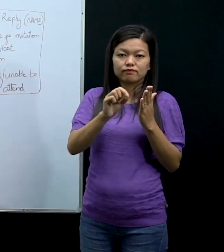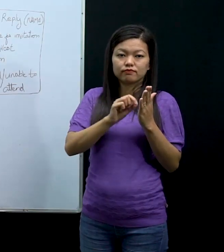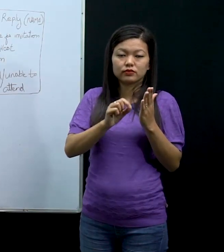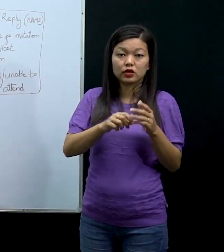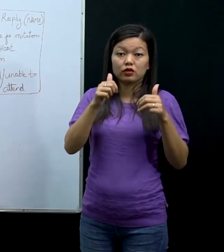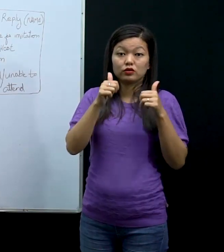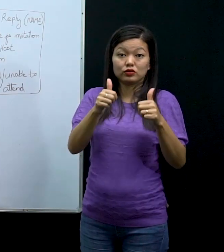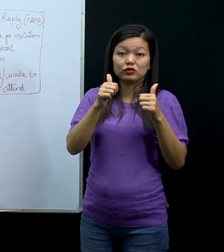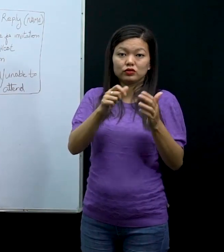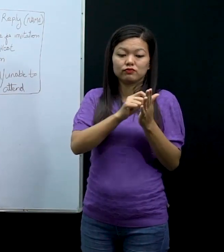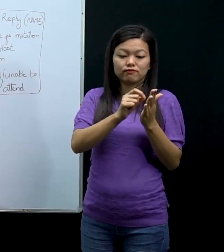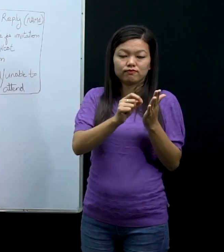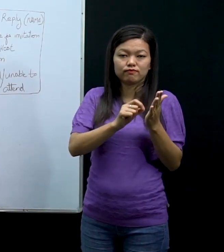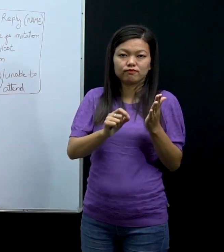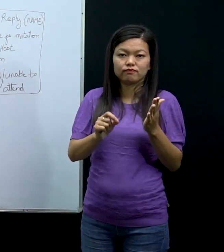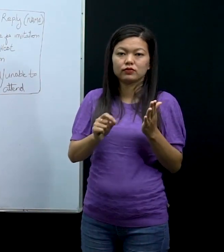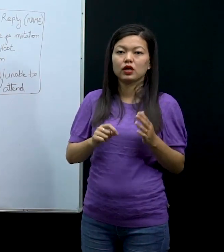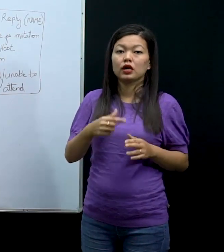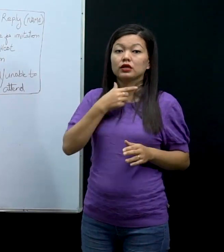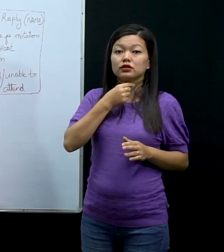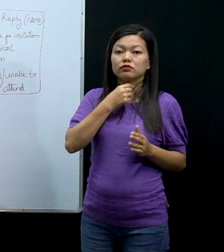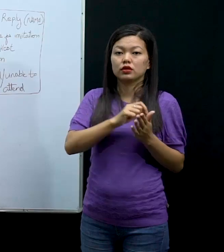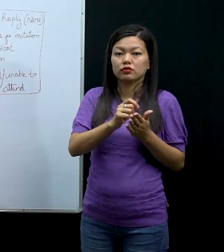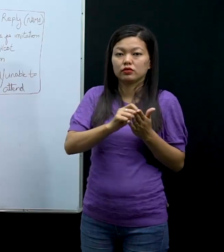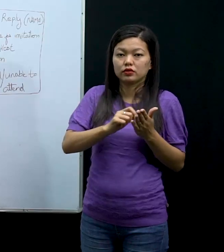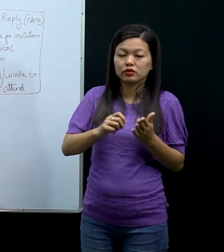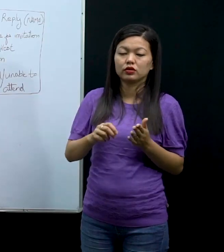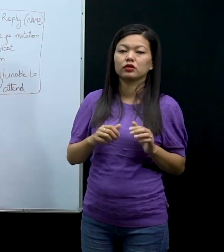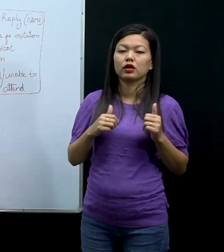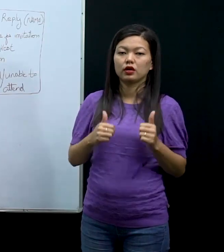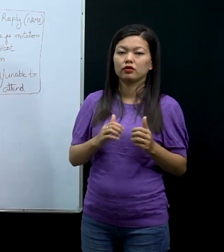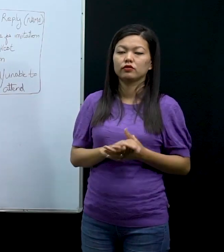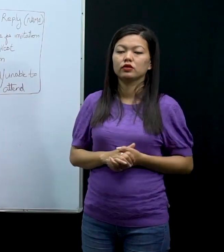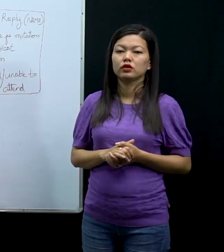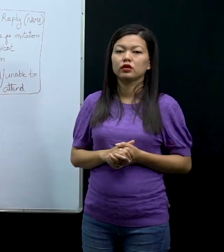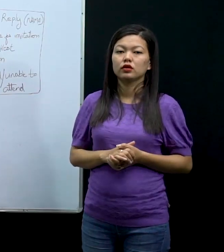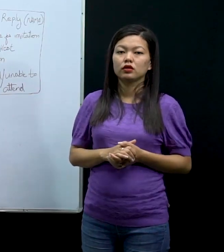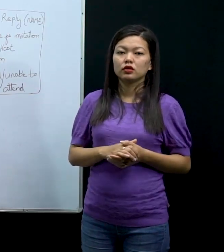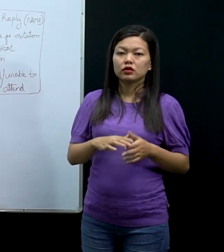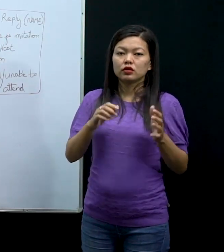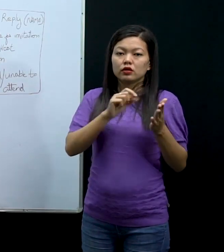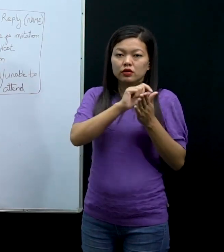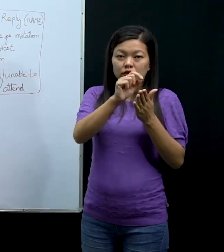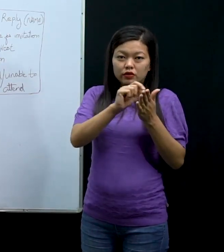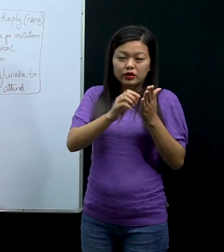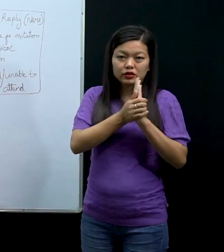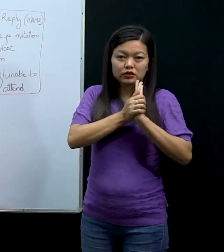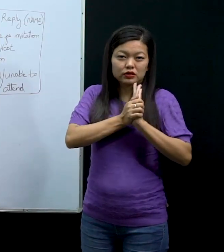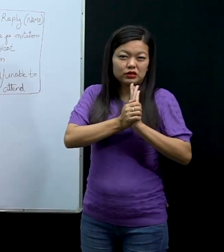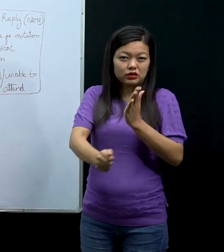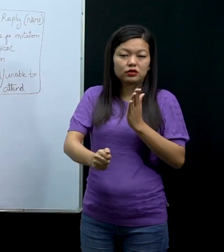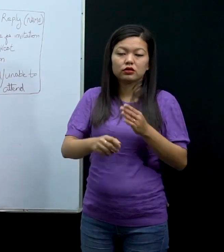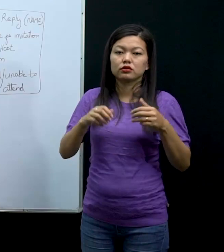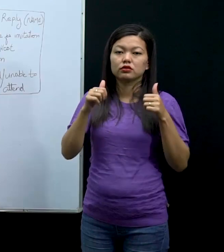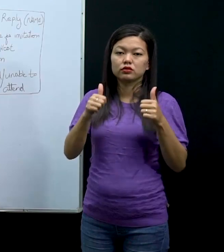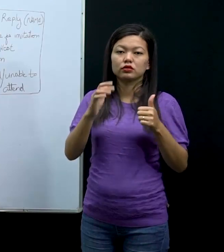of writings. Please don't take me wrong there. It's always very important to have a good writing skill, but after possessing all the good